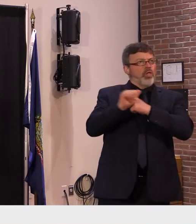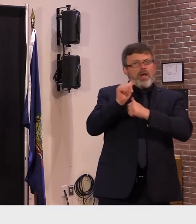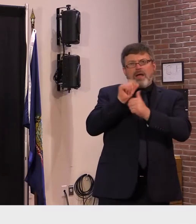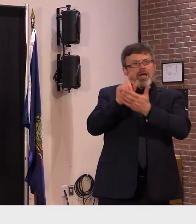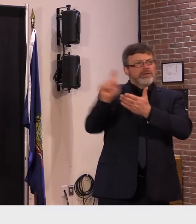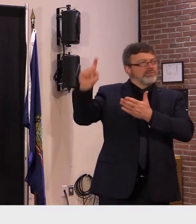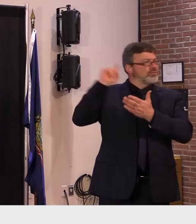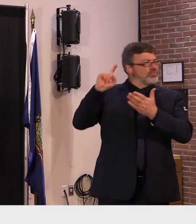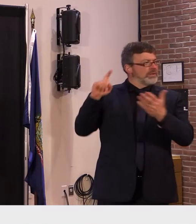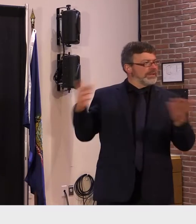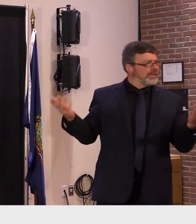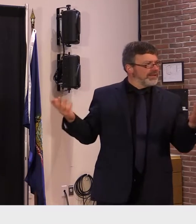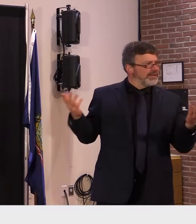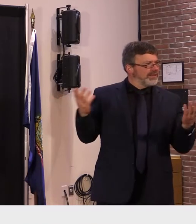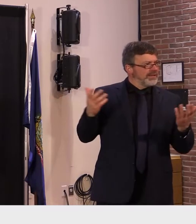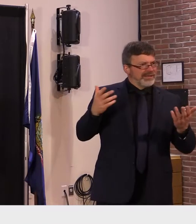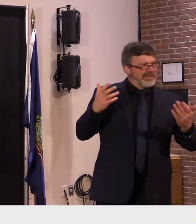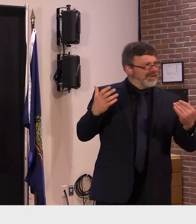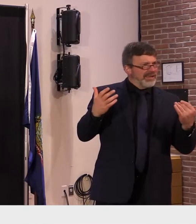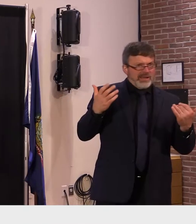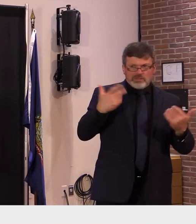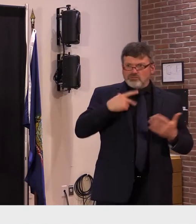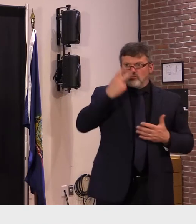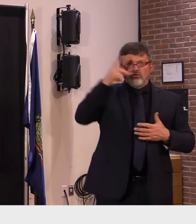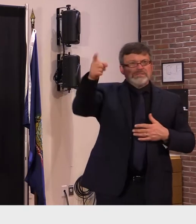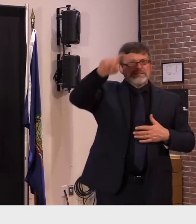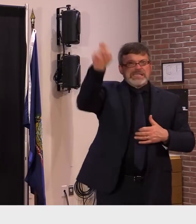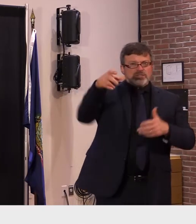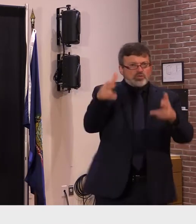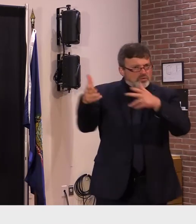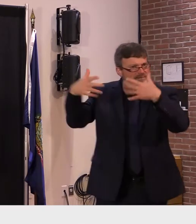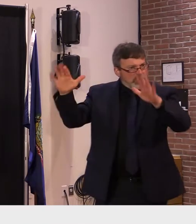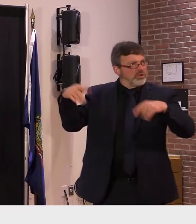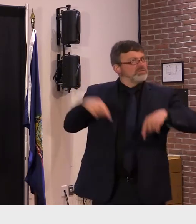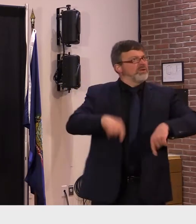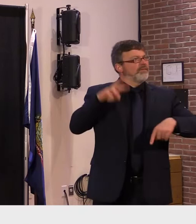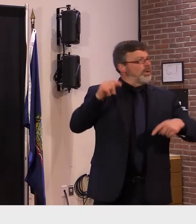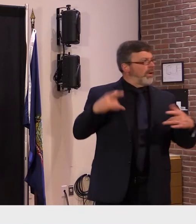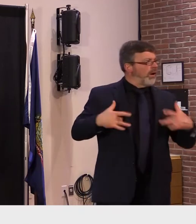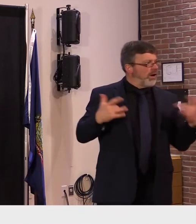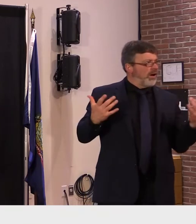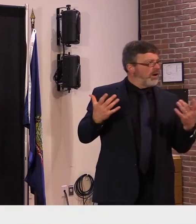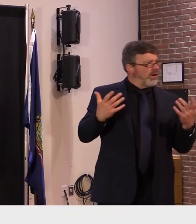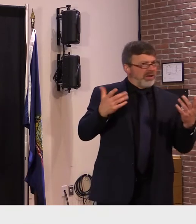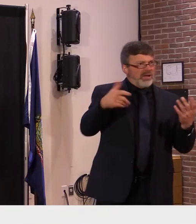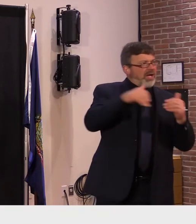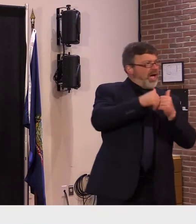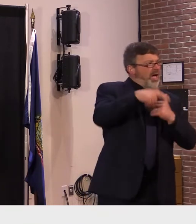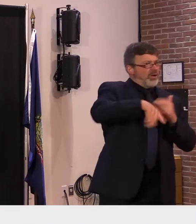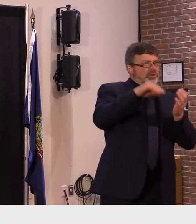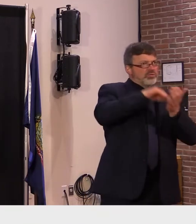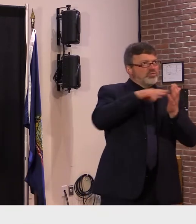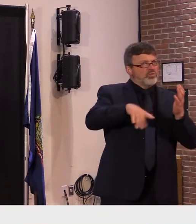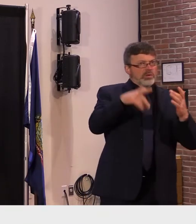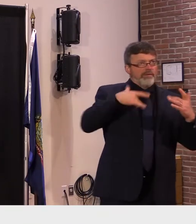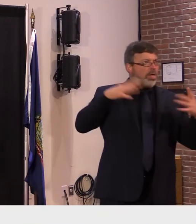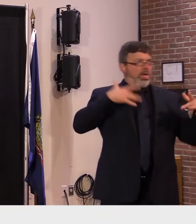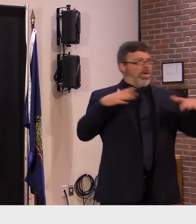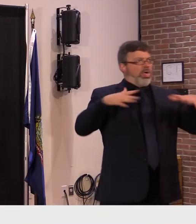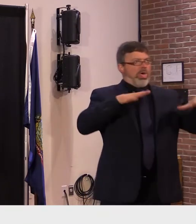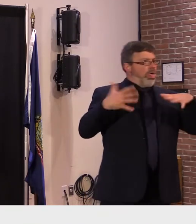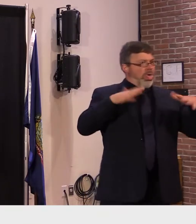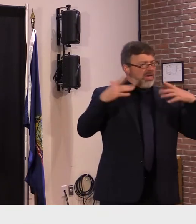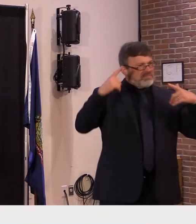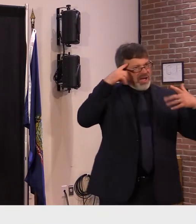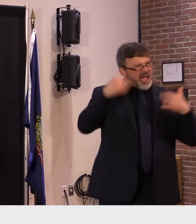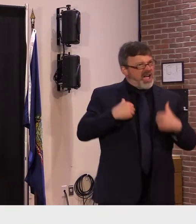you know shootings what is your message to them and i guess what are you guys trying to do to help the mental health of these students and teachers and maybe secretary french also might want to speak on this as